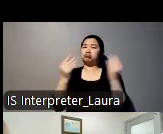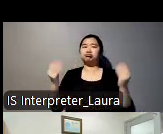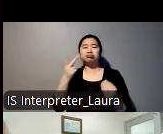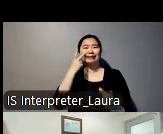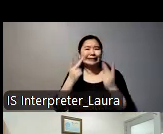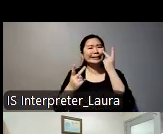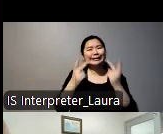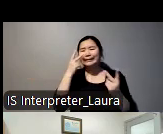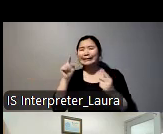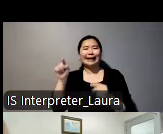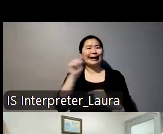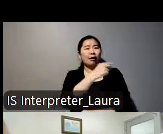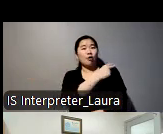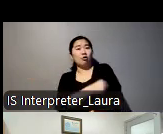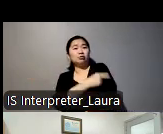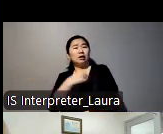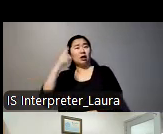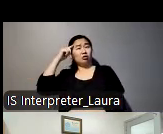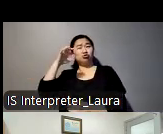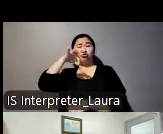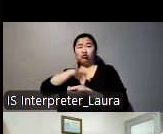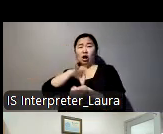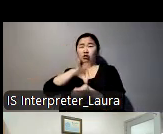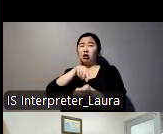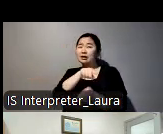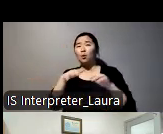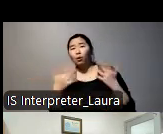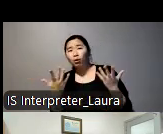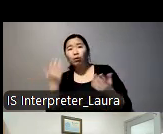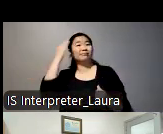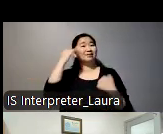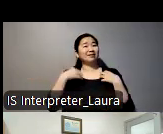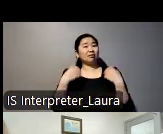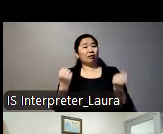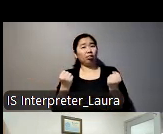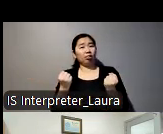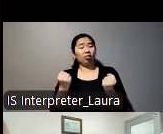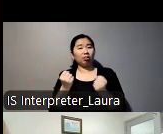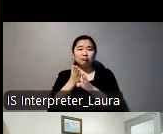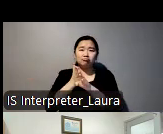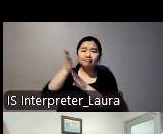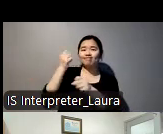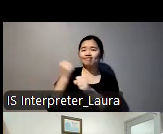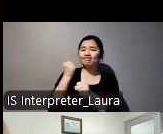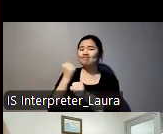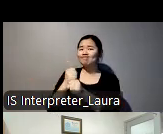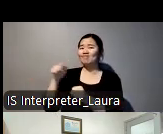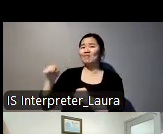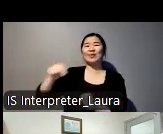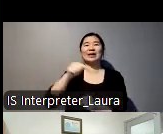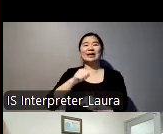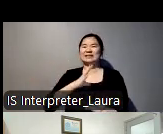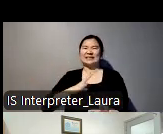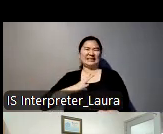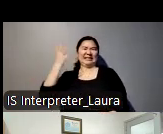Those were mental hospital patients in the same closed psychiatric wing in a local mental